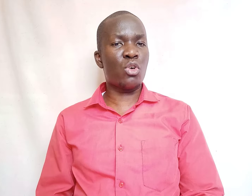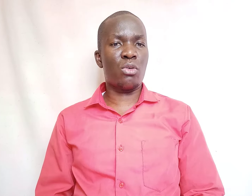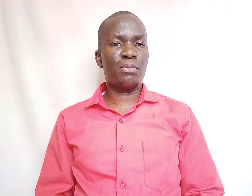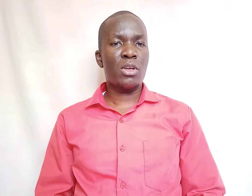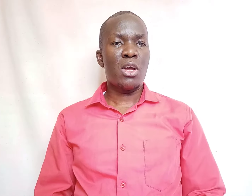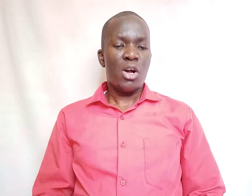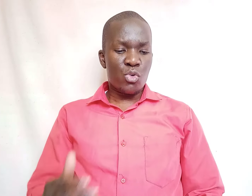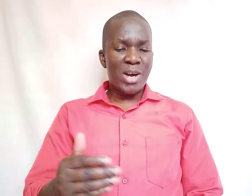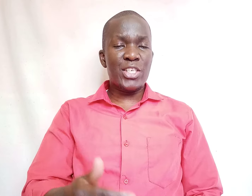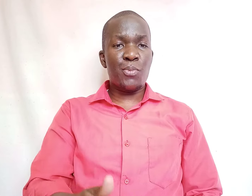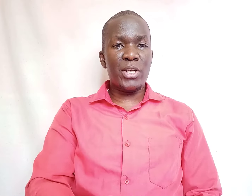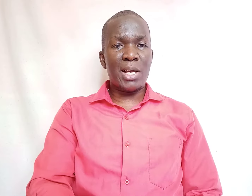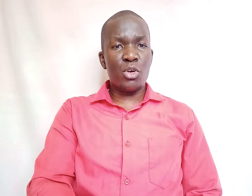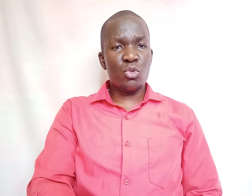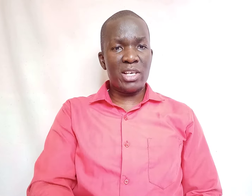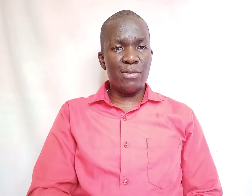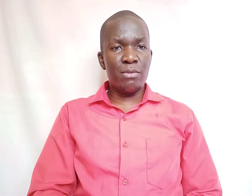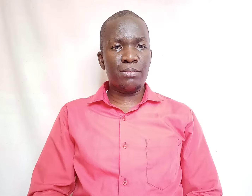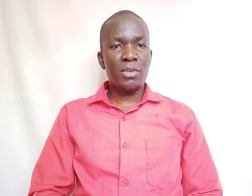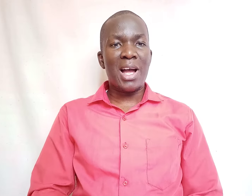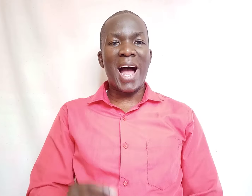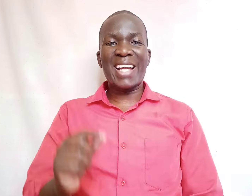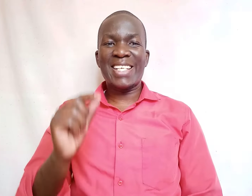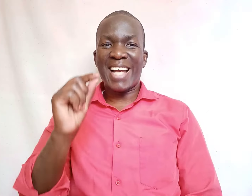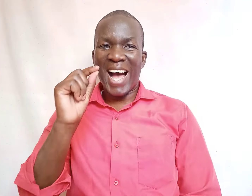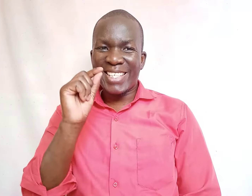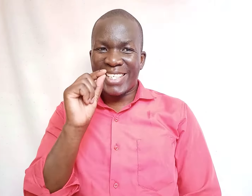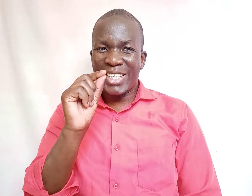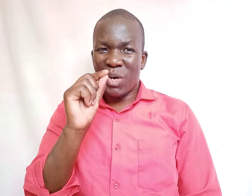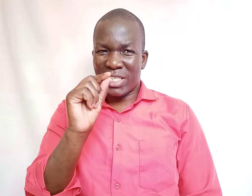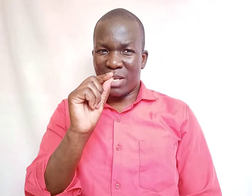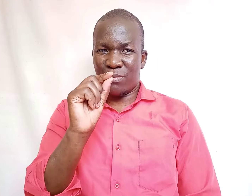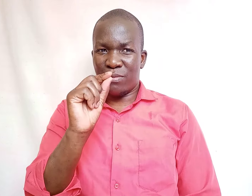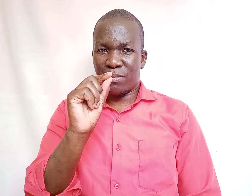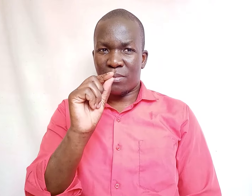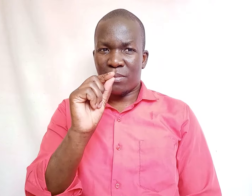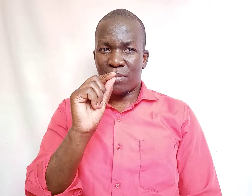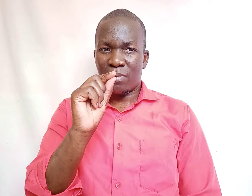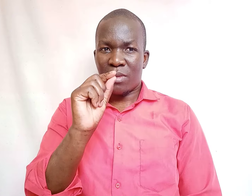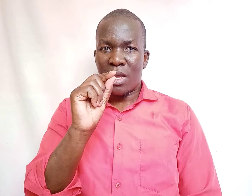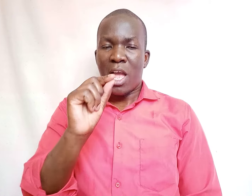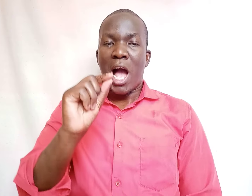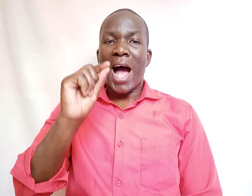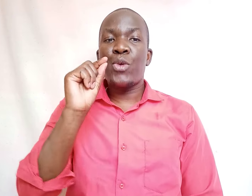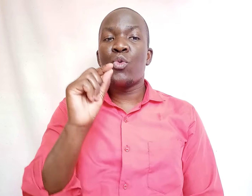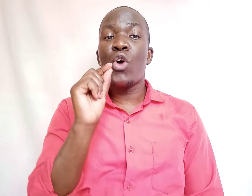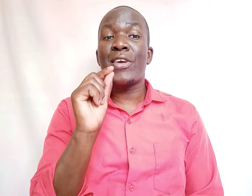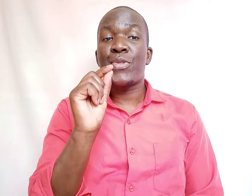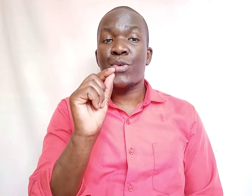No. Look at these points I'm going to give you and ask yourself, are you going